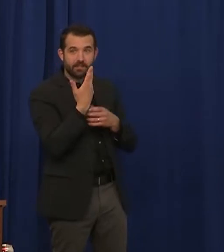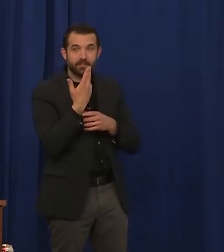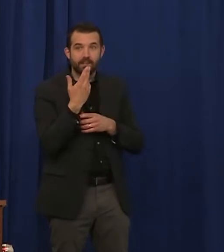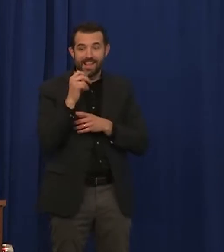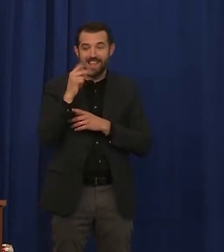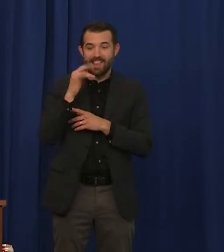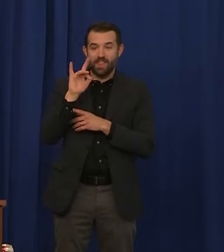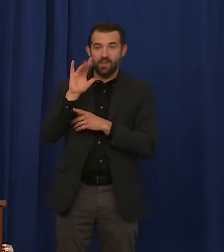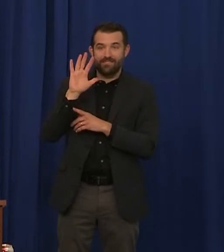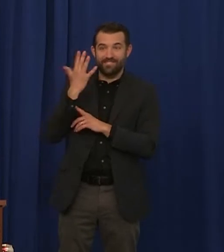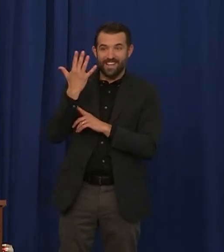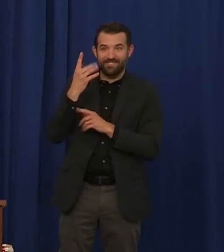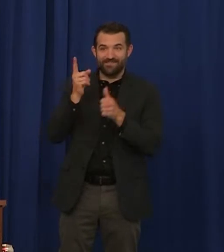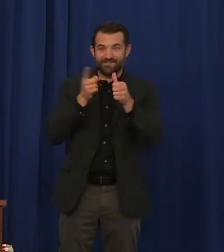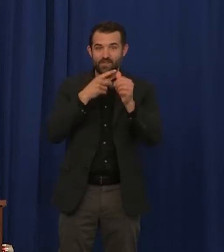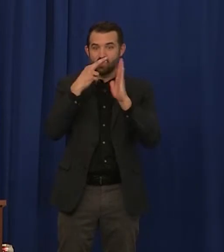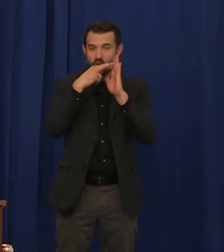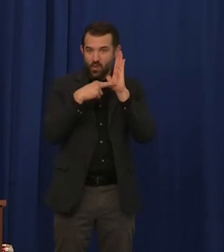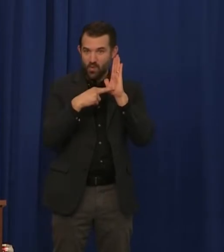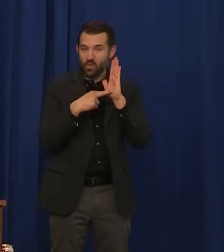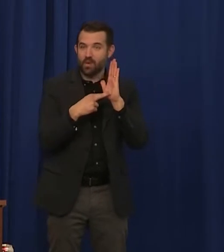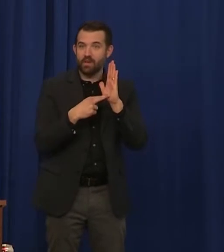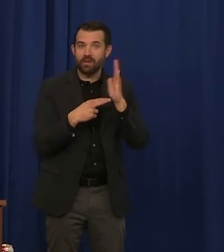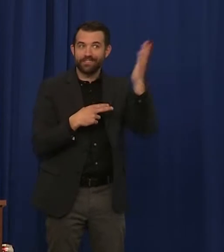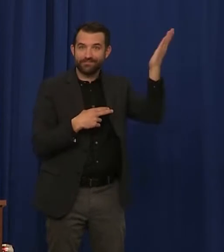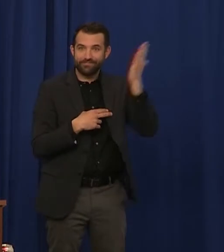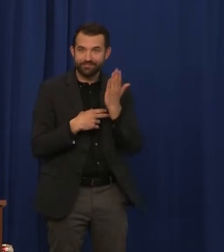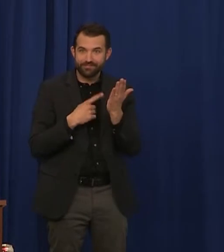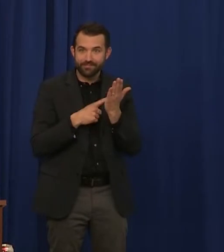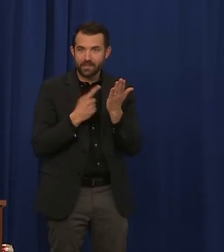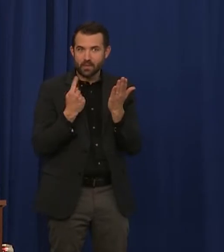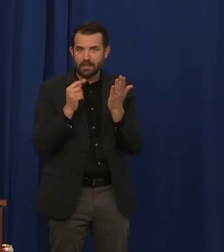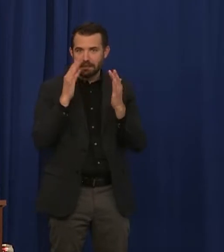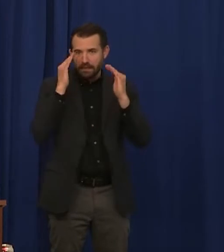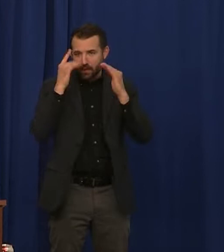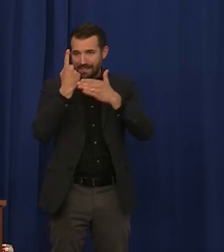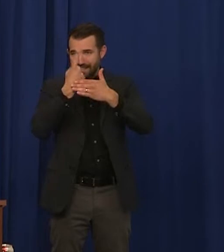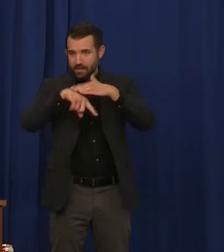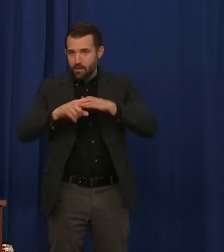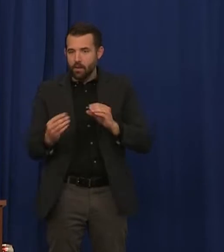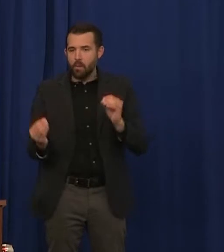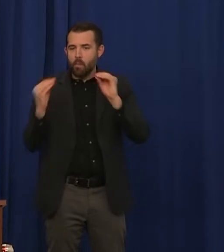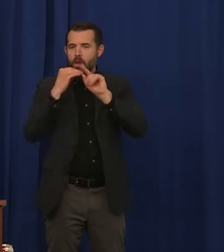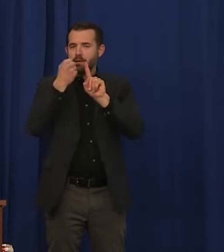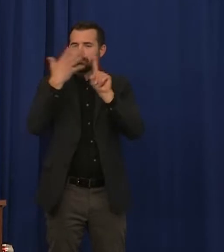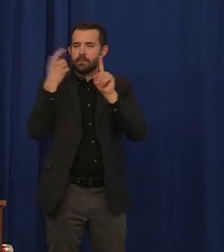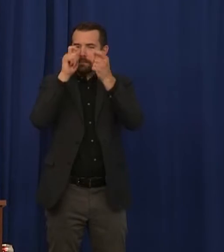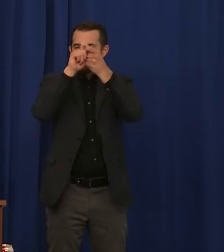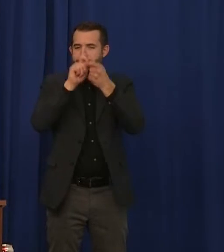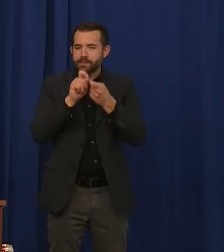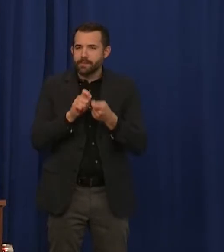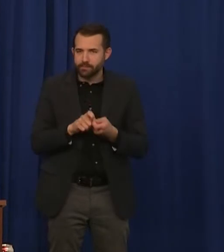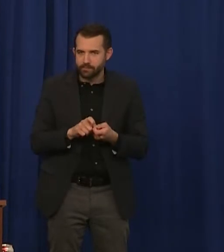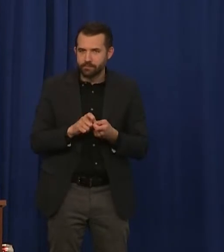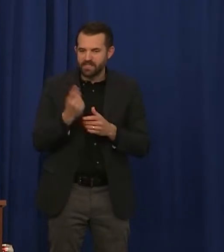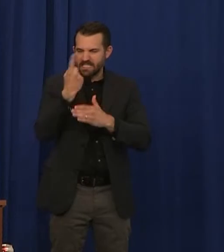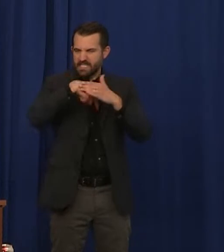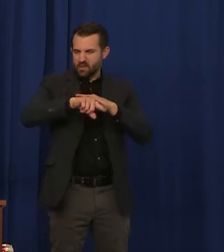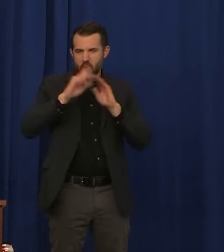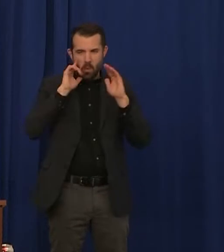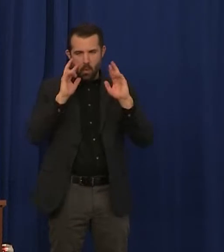expect a second release early next week. In the meantime, we've moved forward to develop a